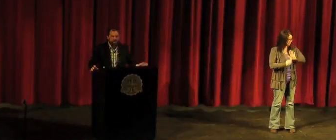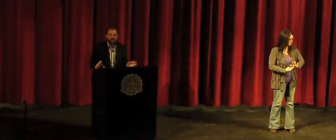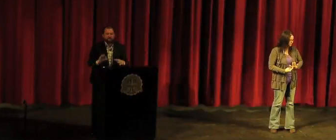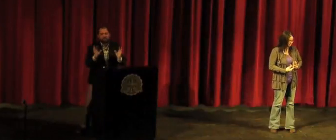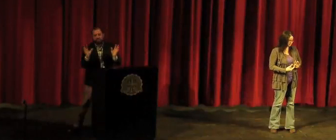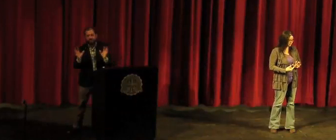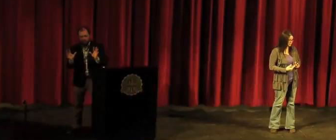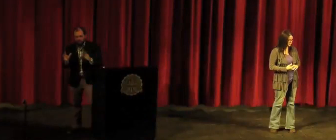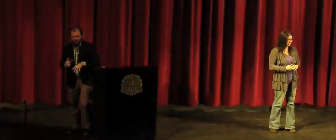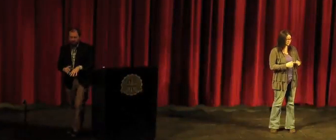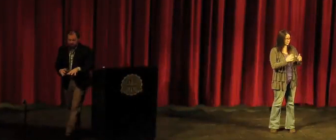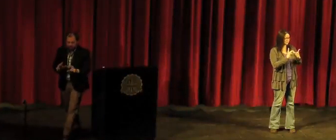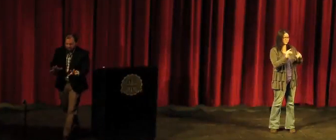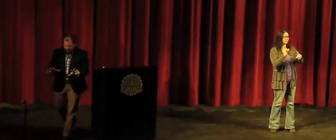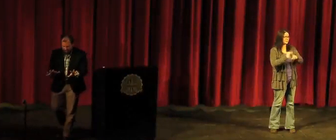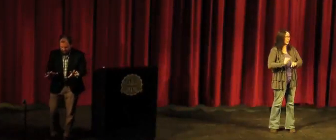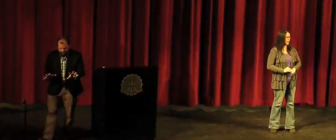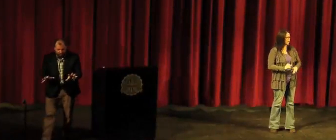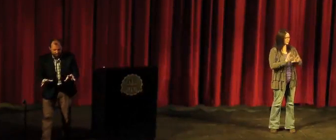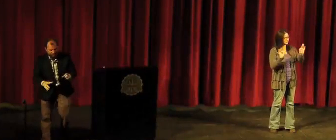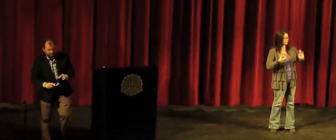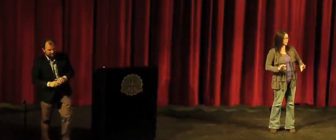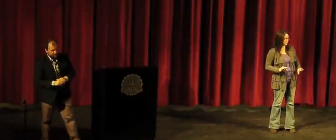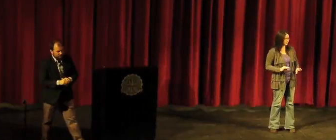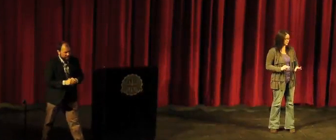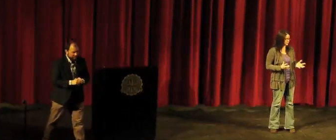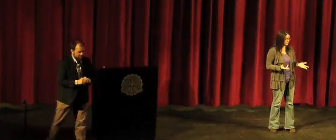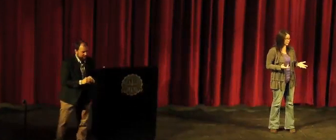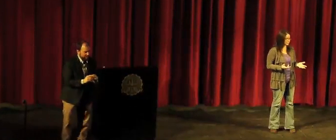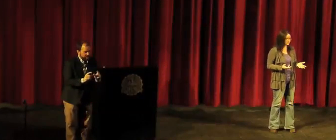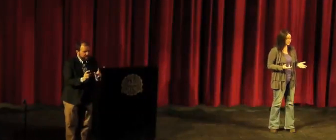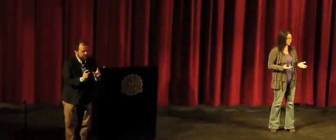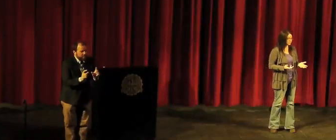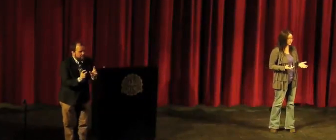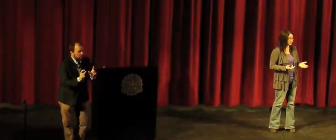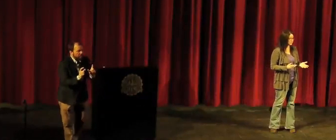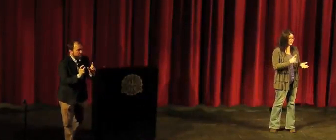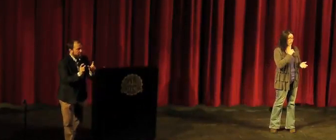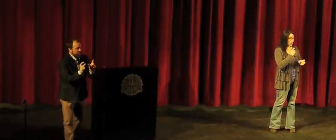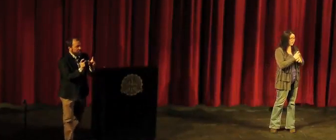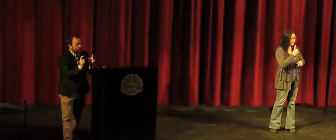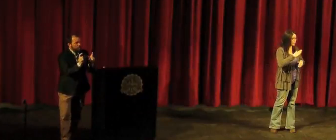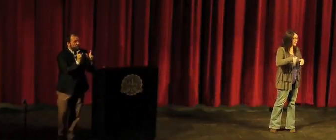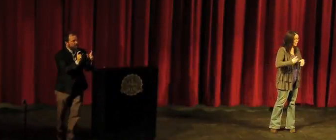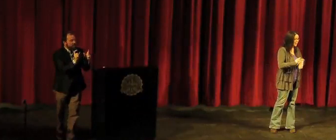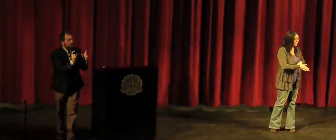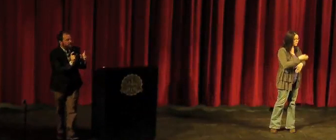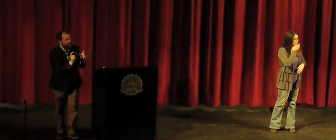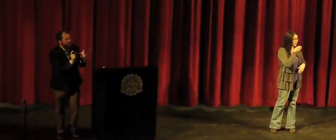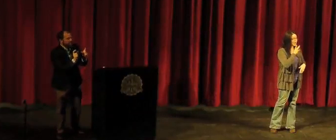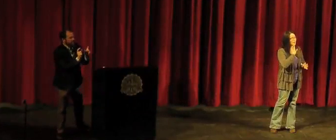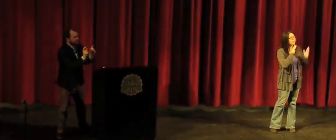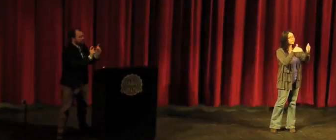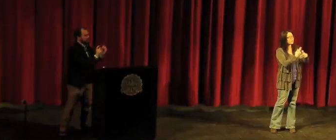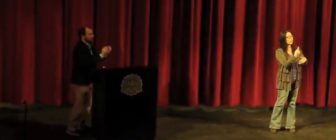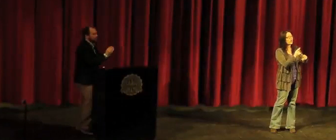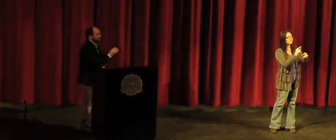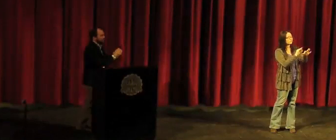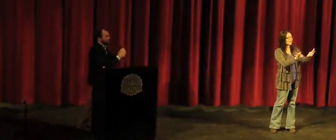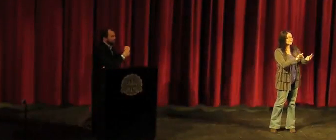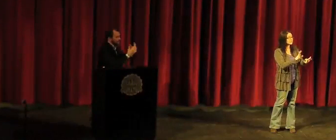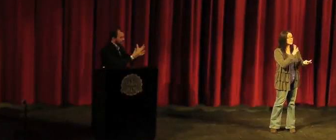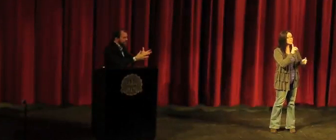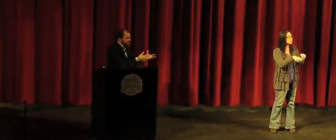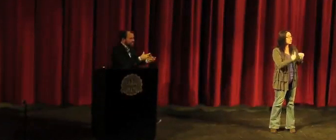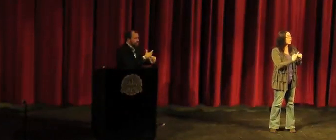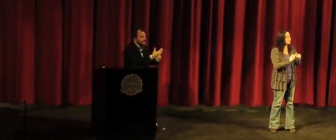cosmology. Okay, sorry. This is really mean to do to you so late after dinner. Let's just home in on that one phrase. He's talking